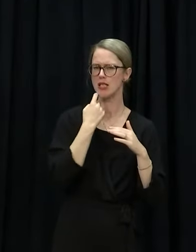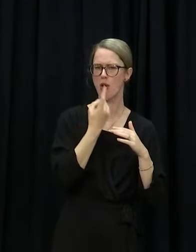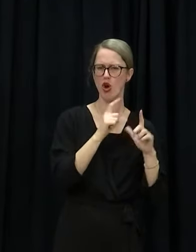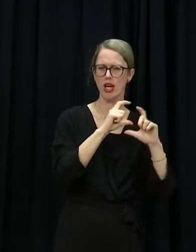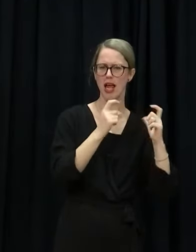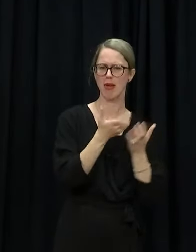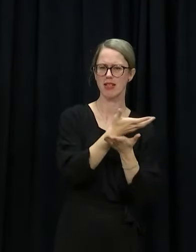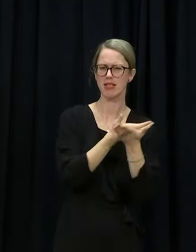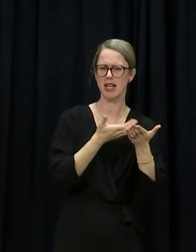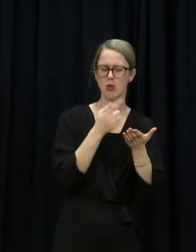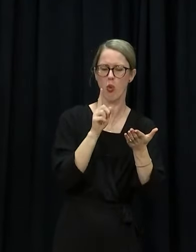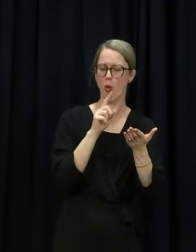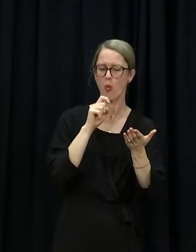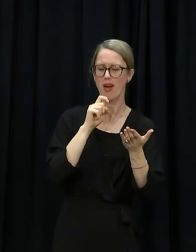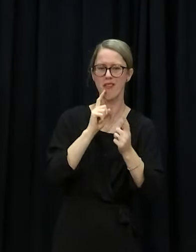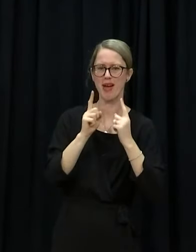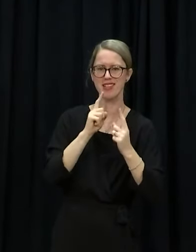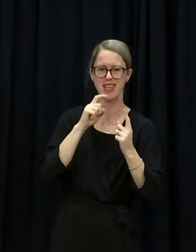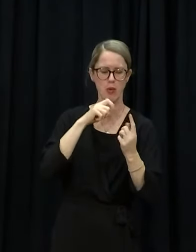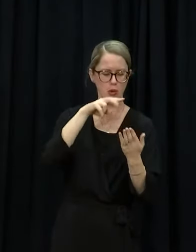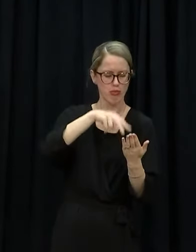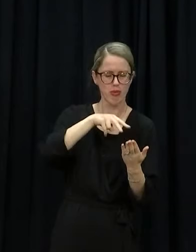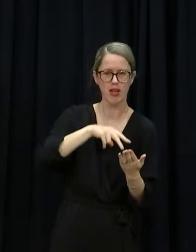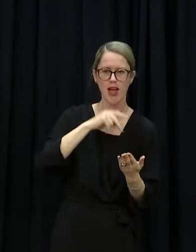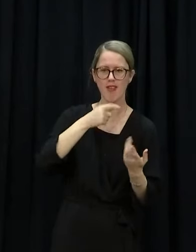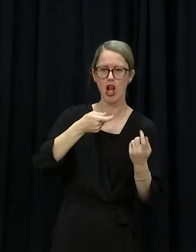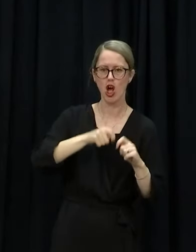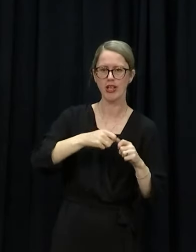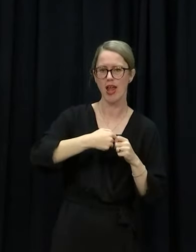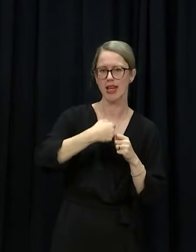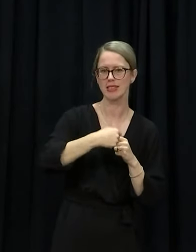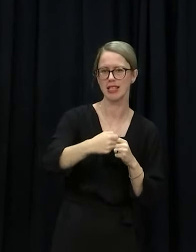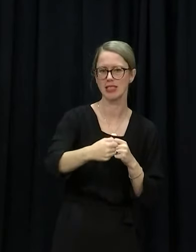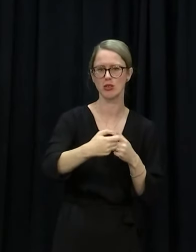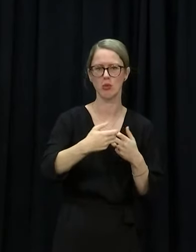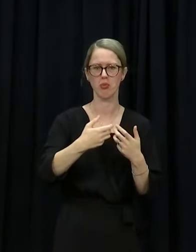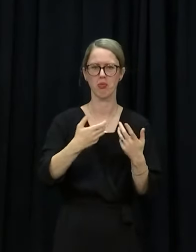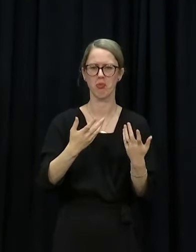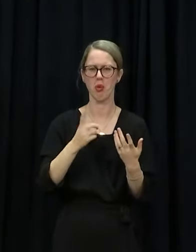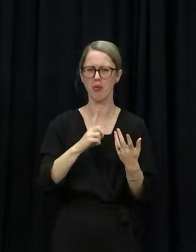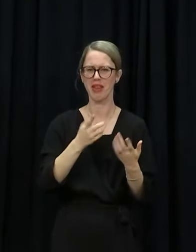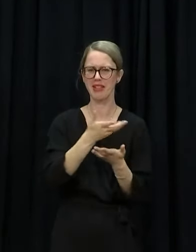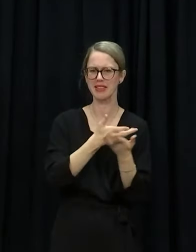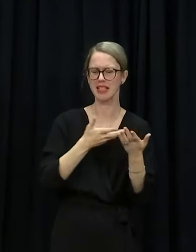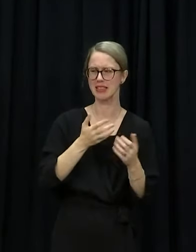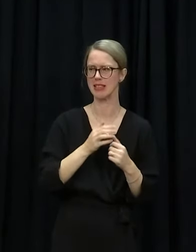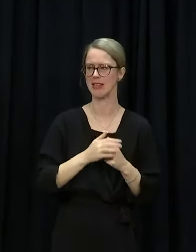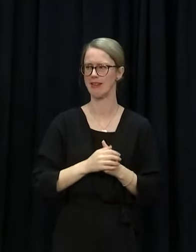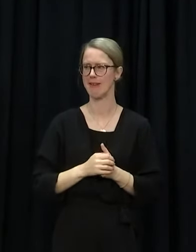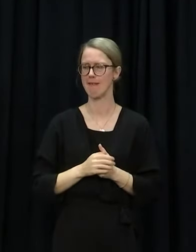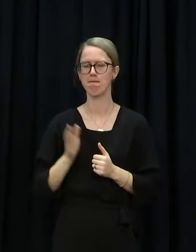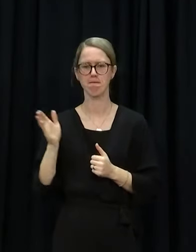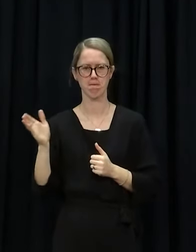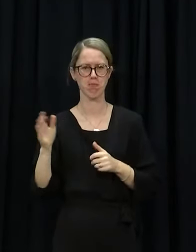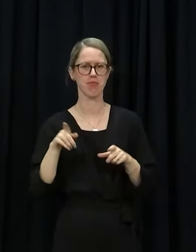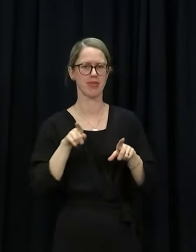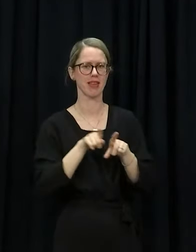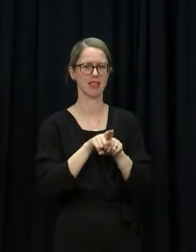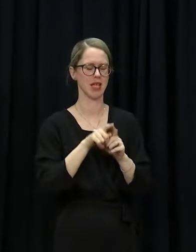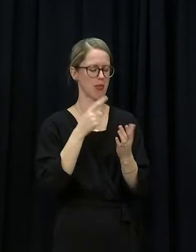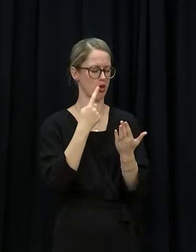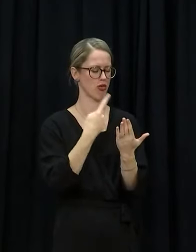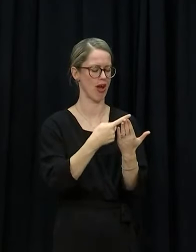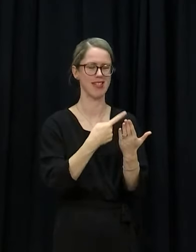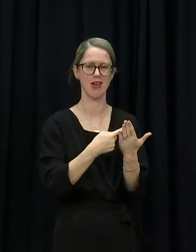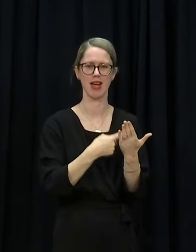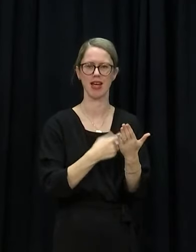meets tomorrow, when it's looking at either keeping the lockdown in place or expanding it? Or Yes, all the same criteria that you